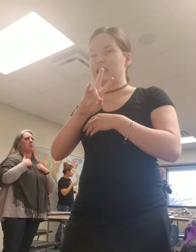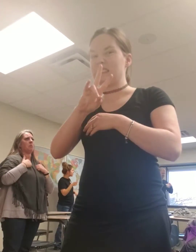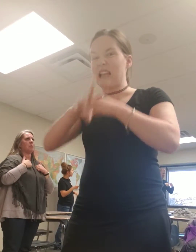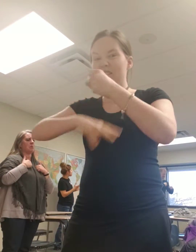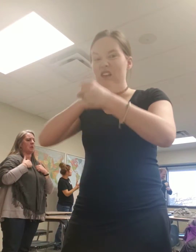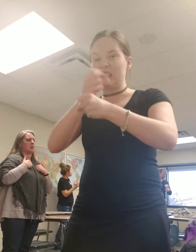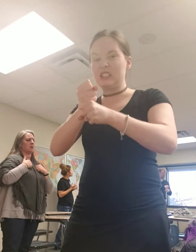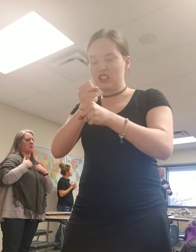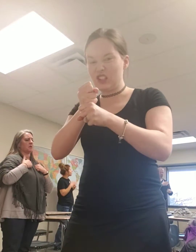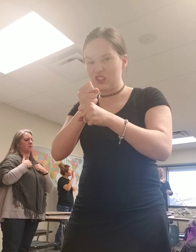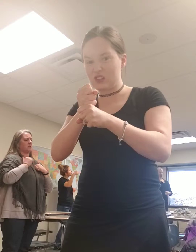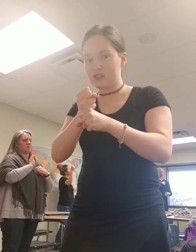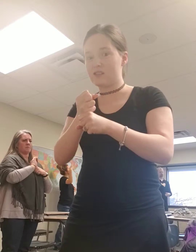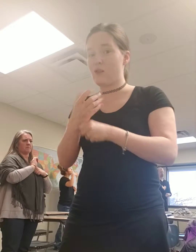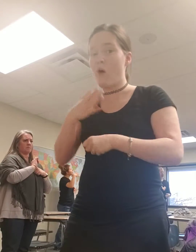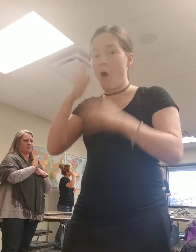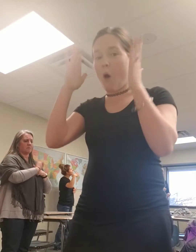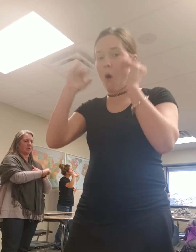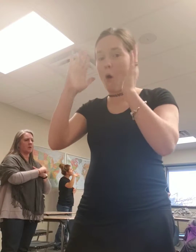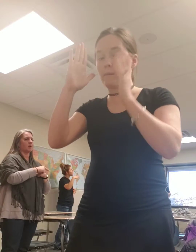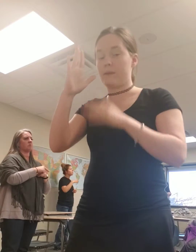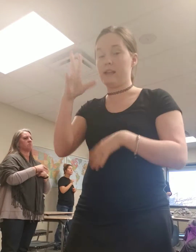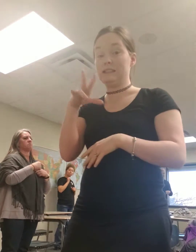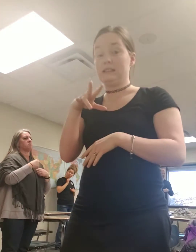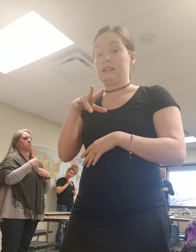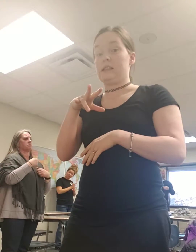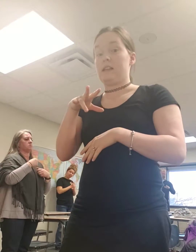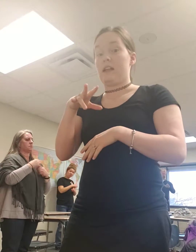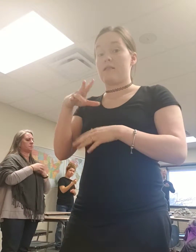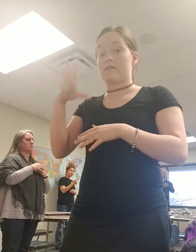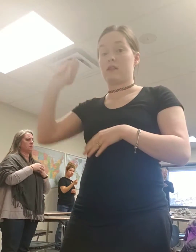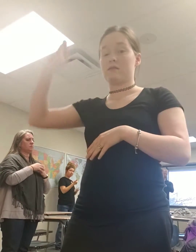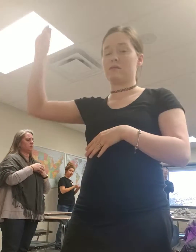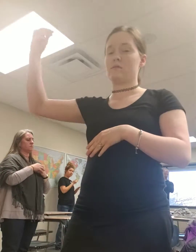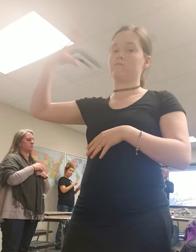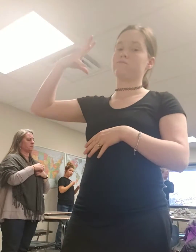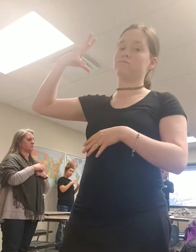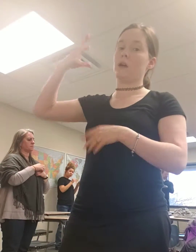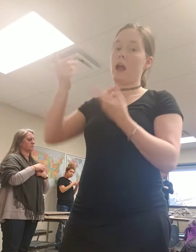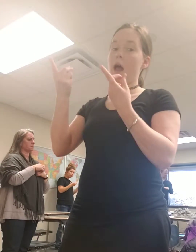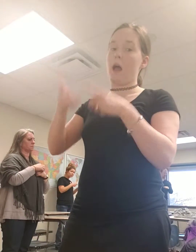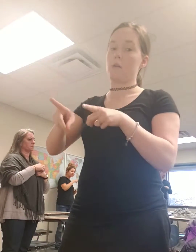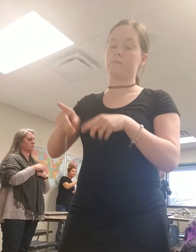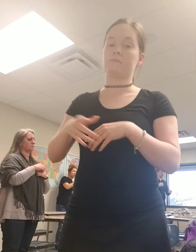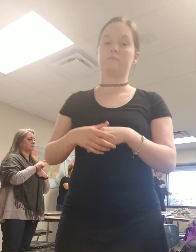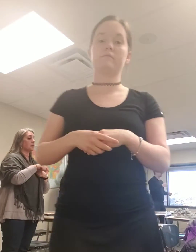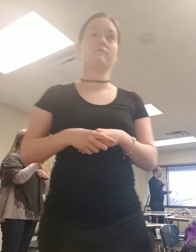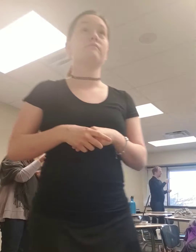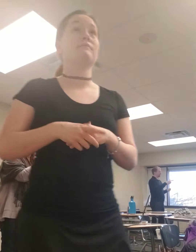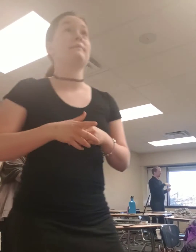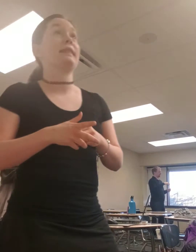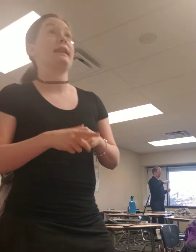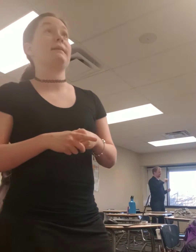in a Day? Bria. Another fact from All Summer in a Day was there was a girl named Margaret, and she used to live on Earth,